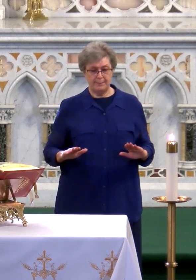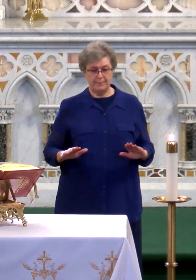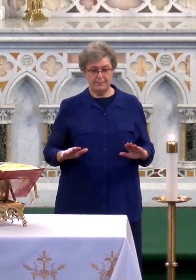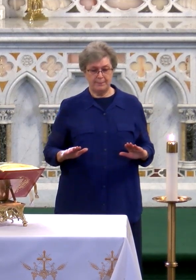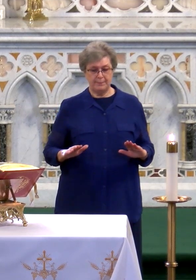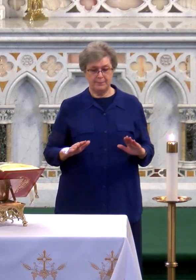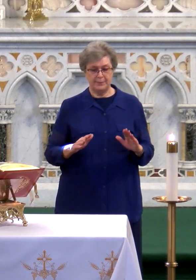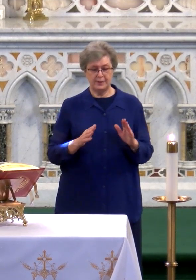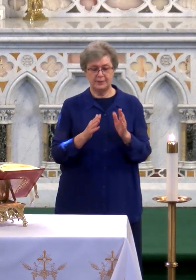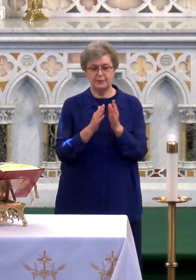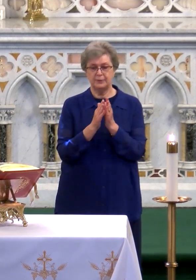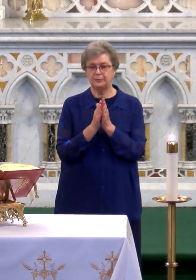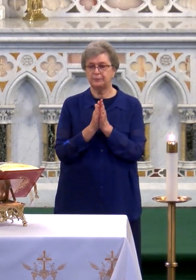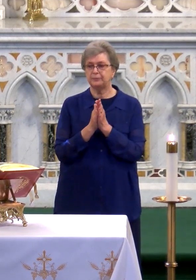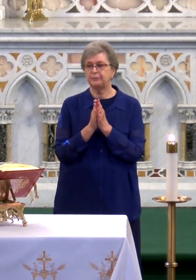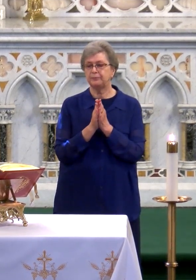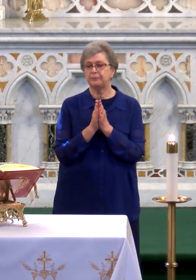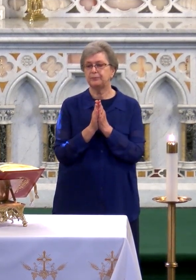pacem.